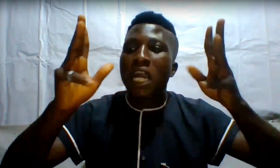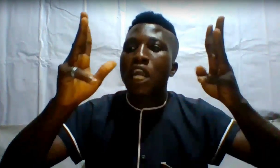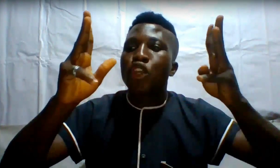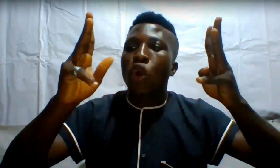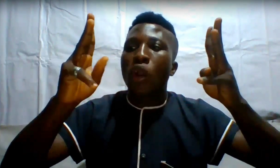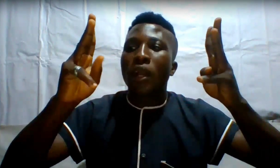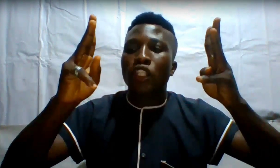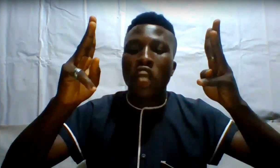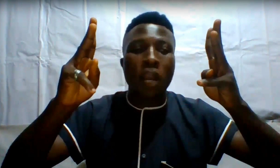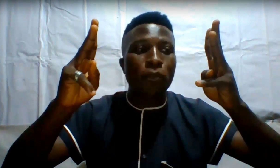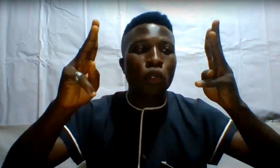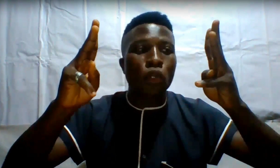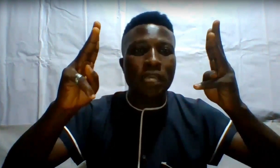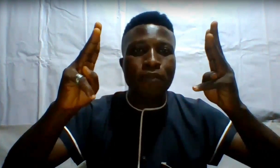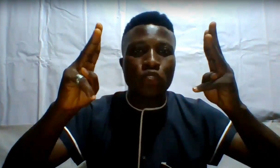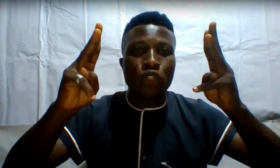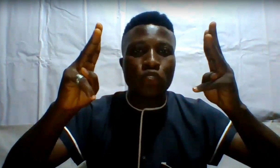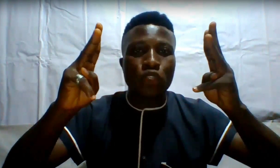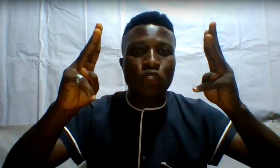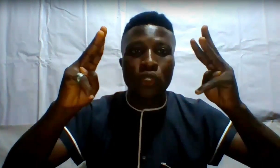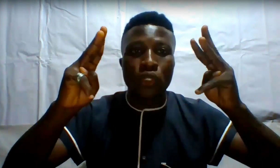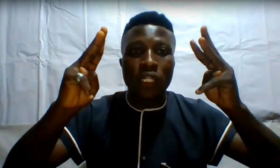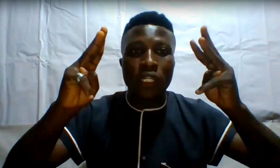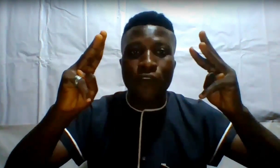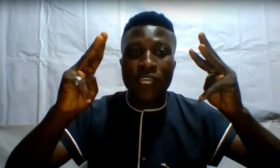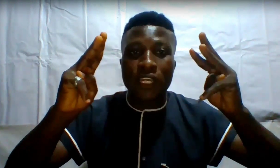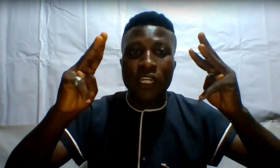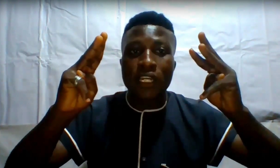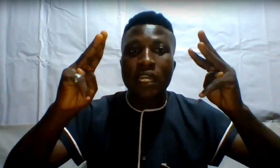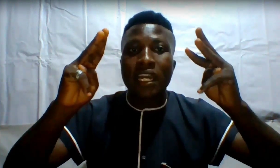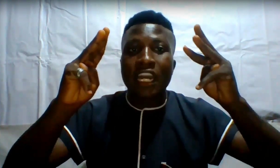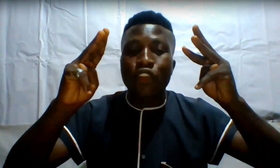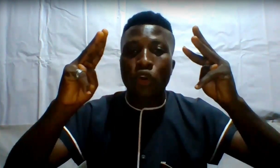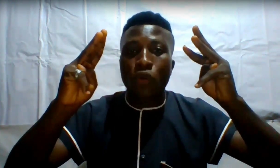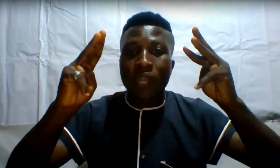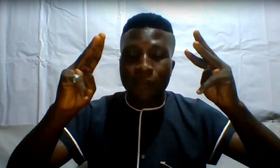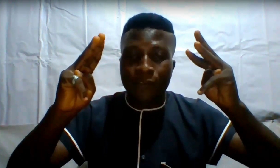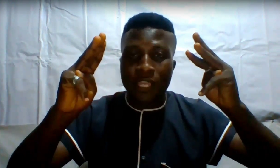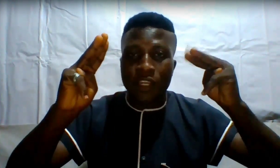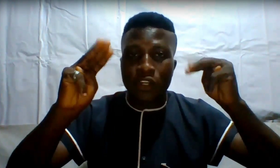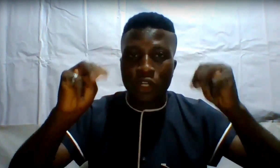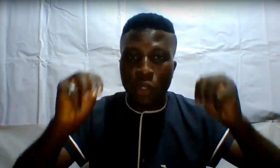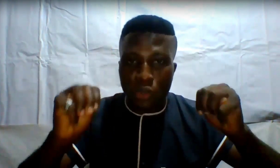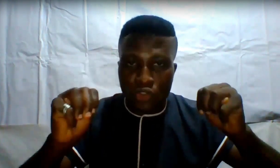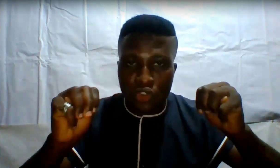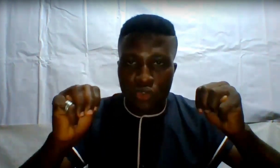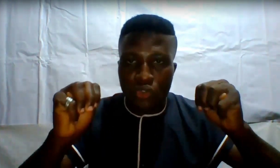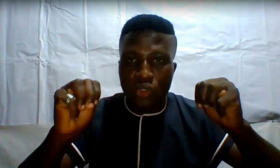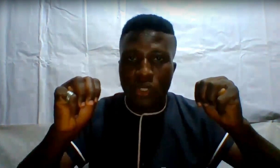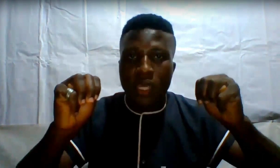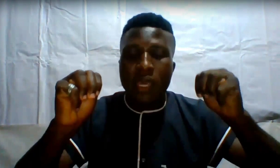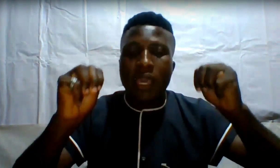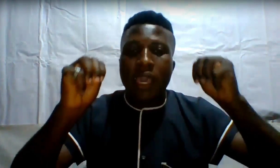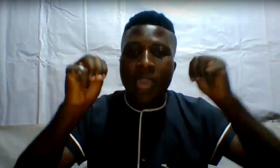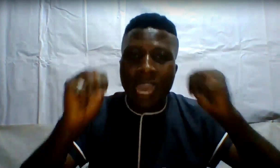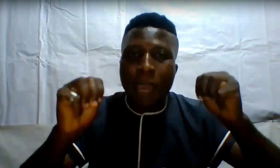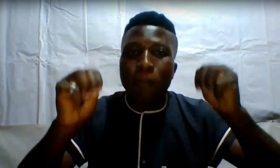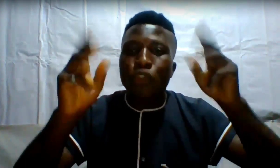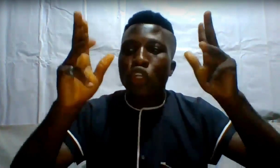and your ring finger, closed. M, your thumb goes in between your ring finger and your middle finger, closed. So